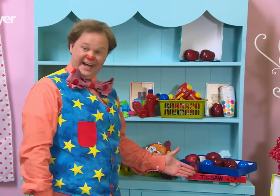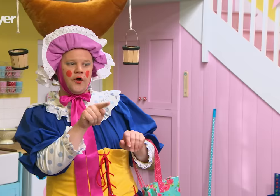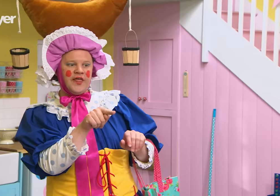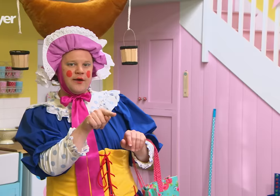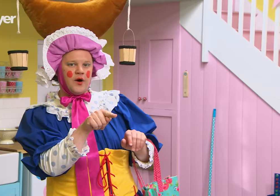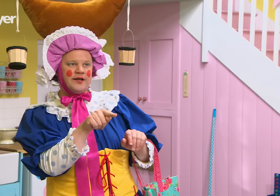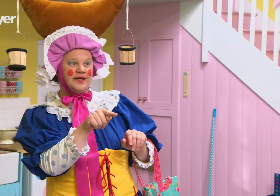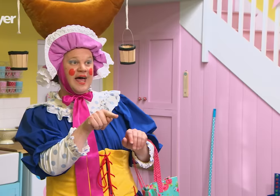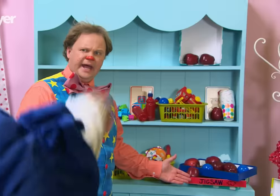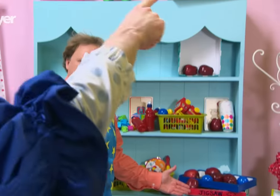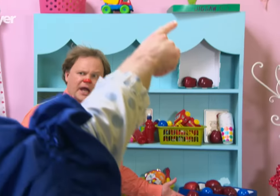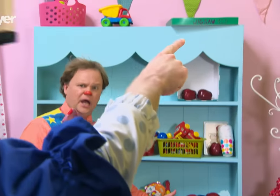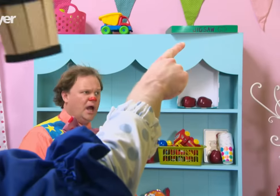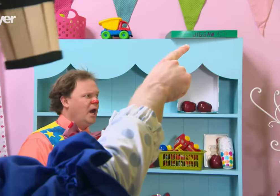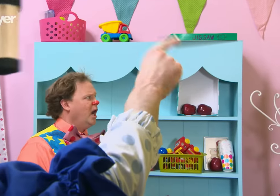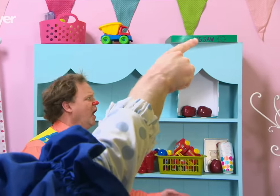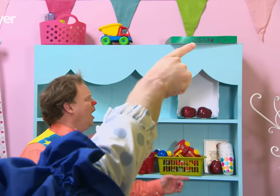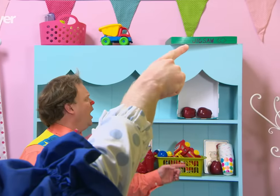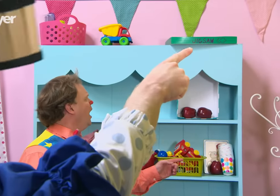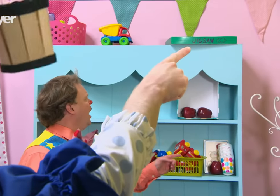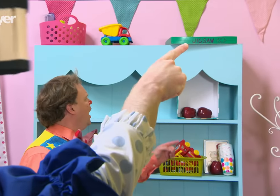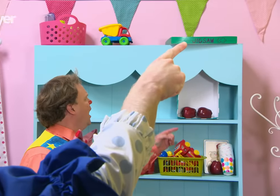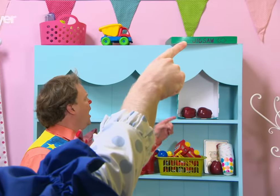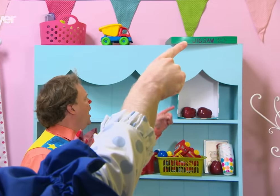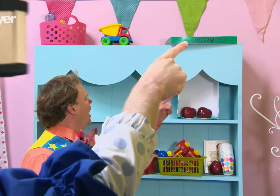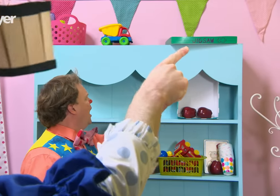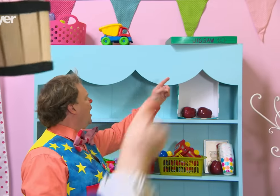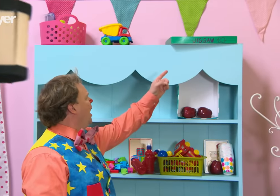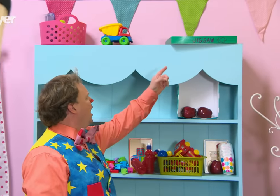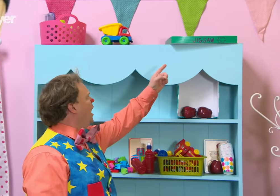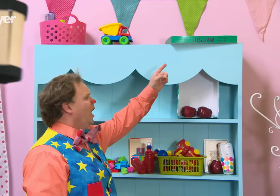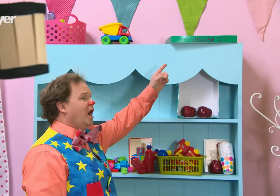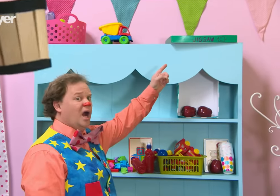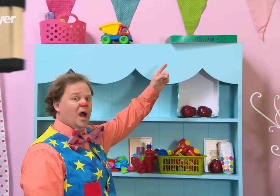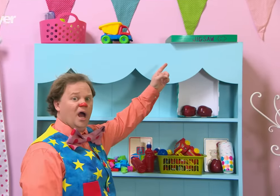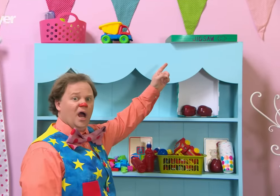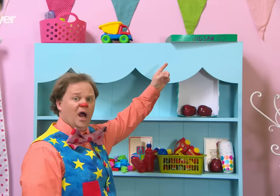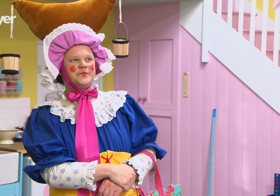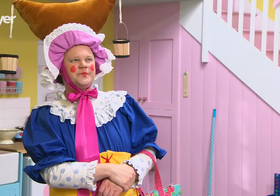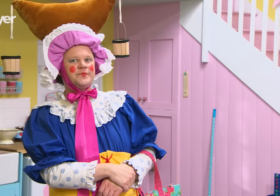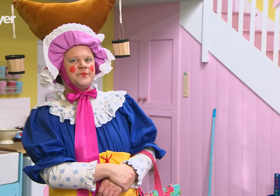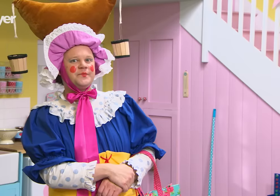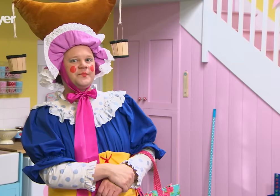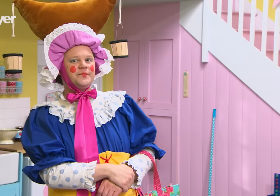Not that one. That one at the top. Careful, Mr. Tumble. Make sure you don't drop